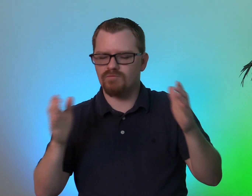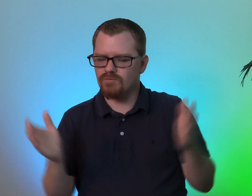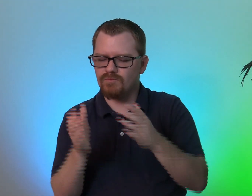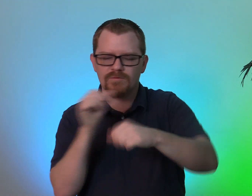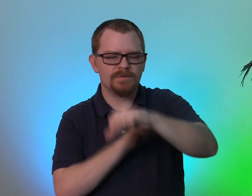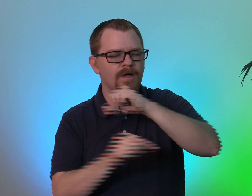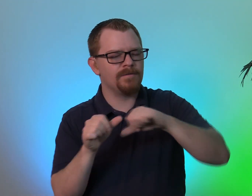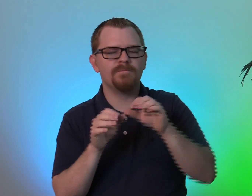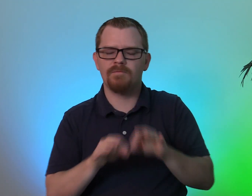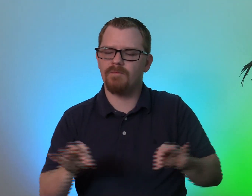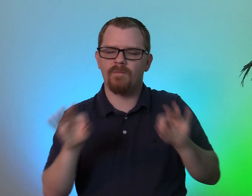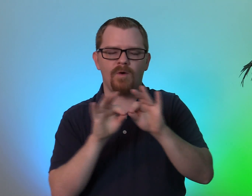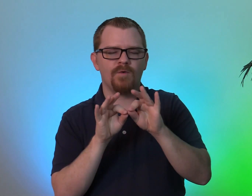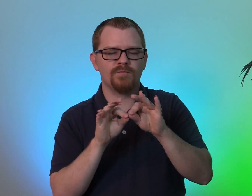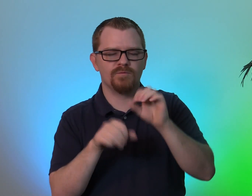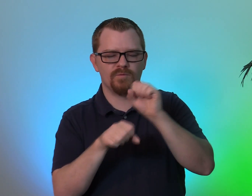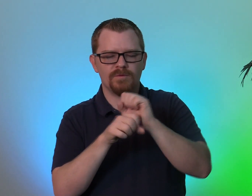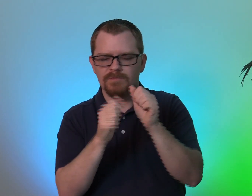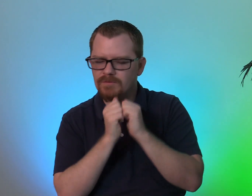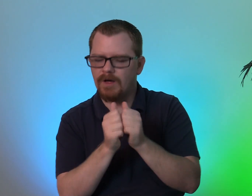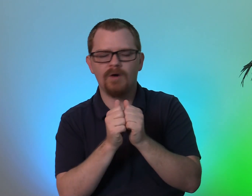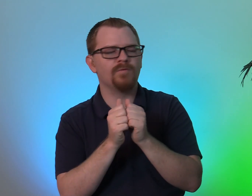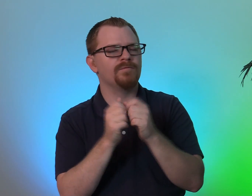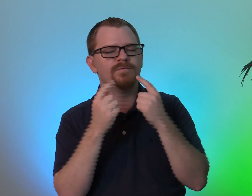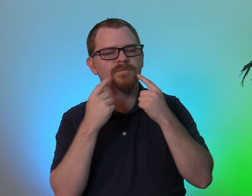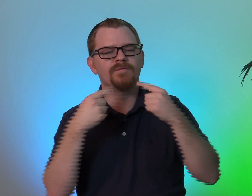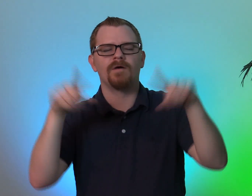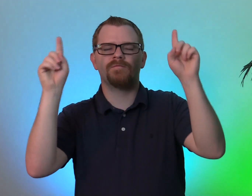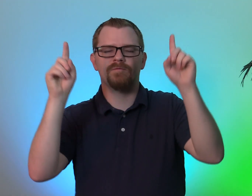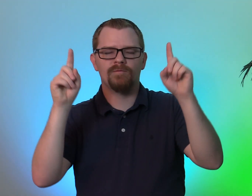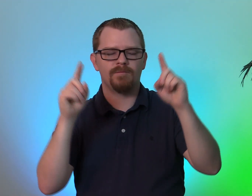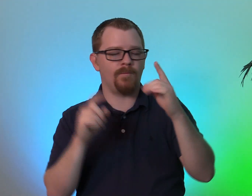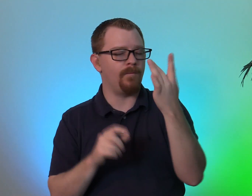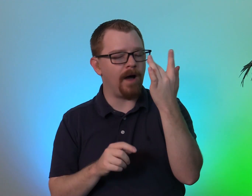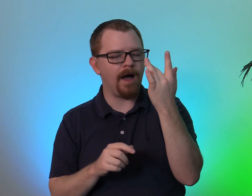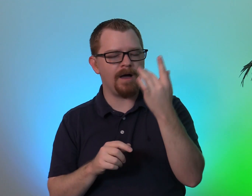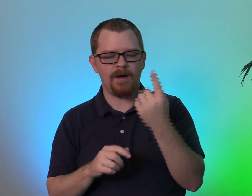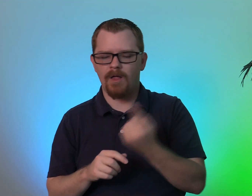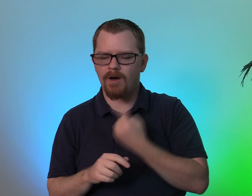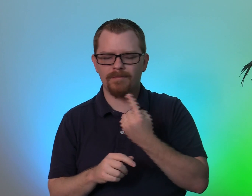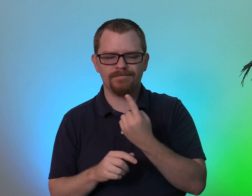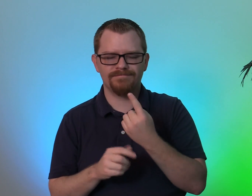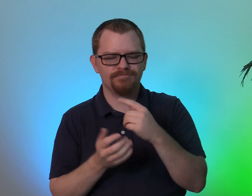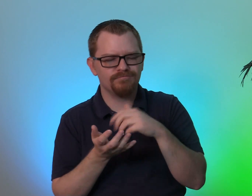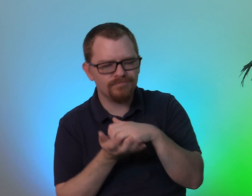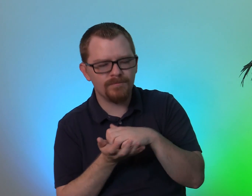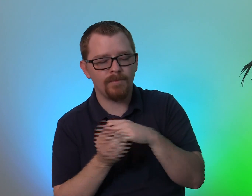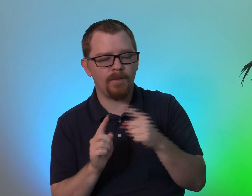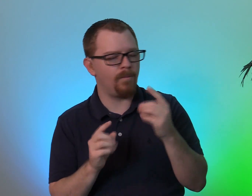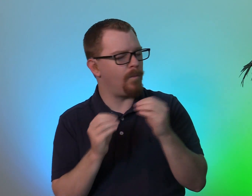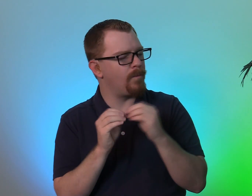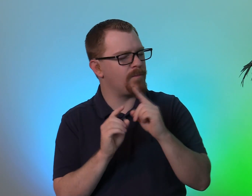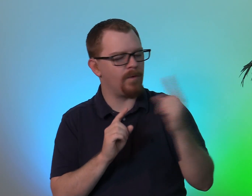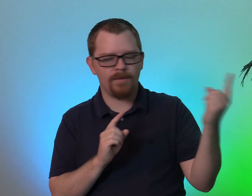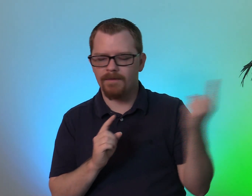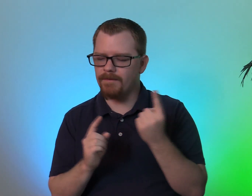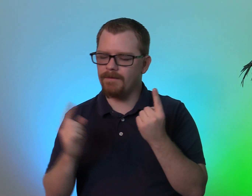And the team can help one another and support one another and be successful because we're weak